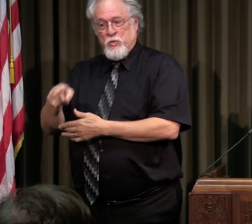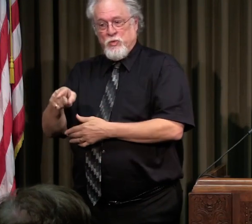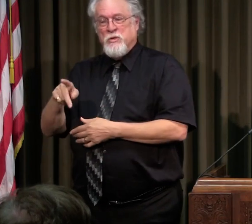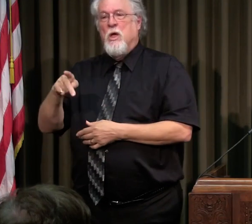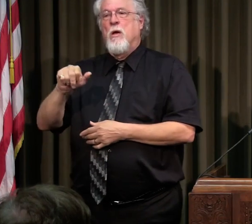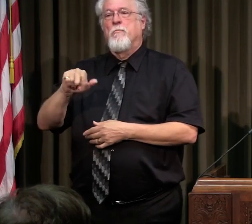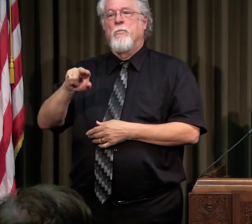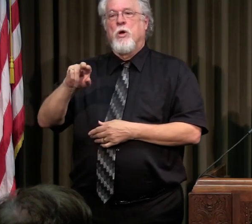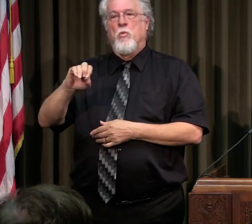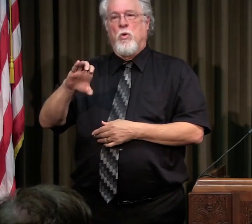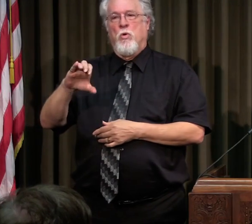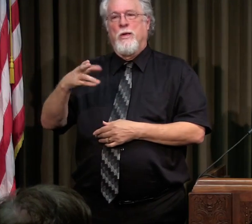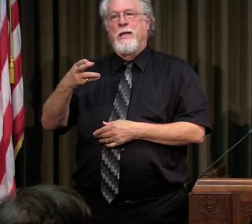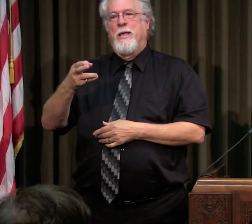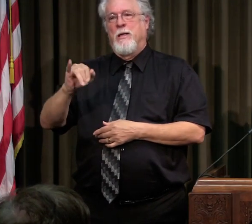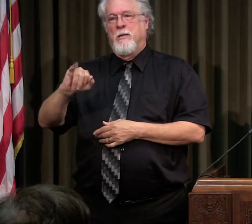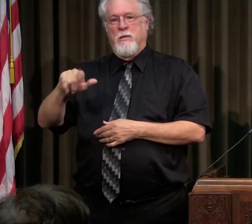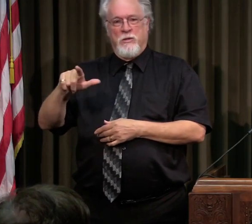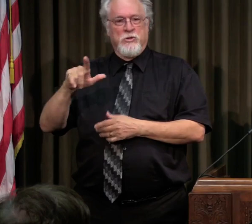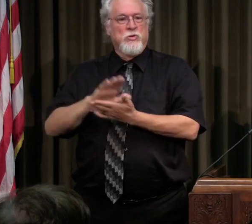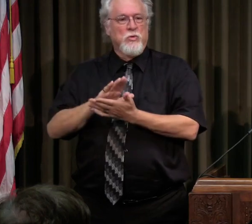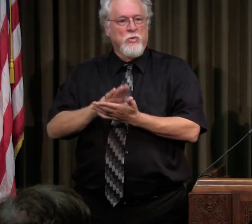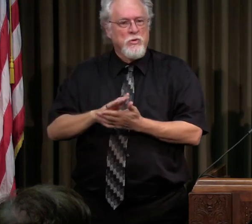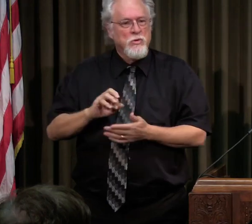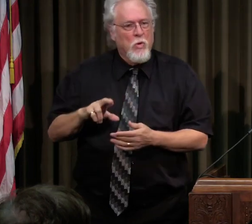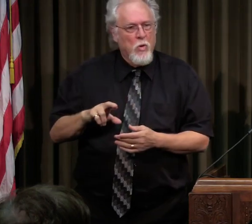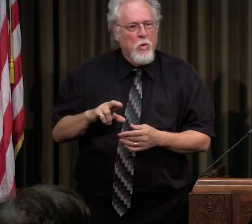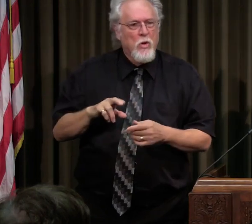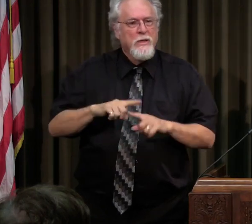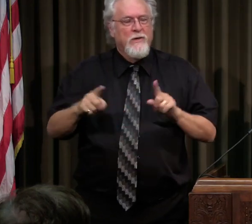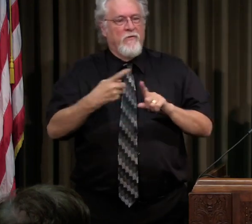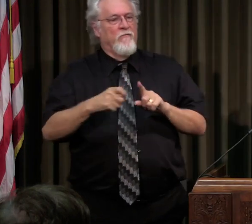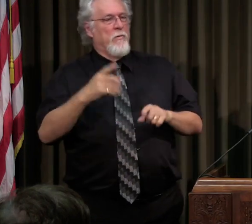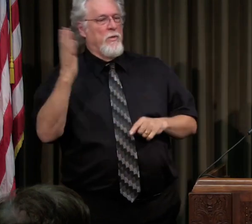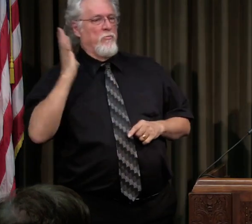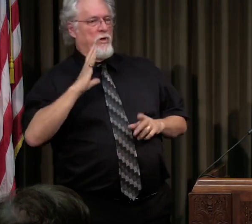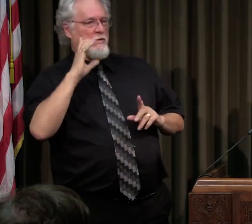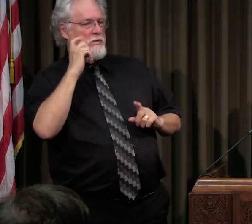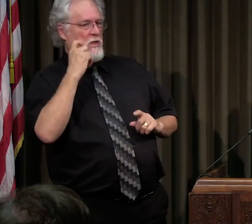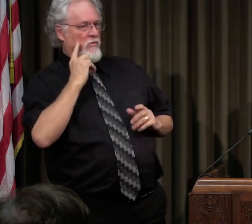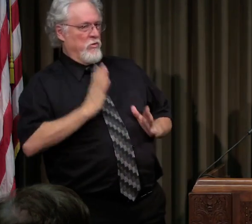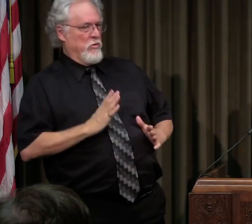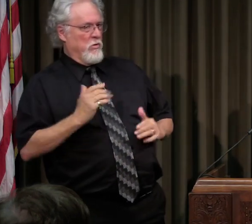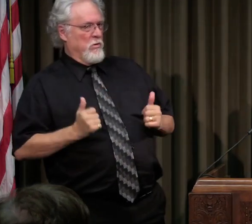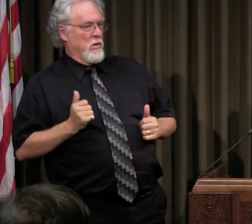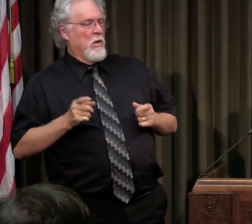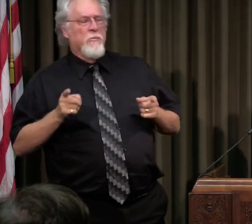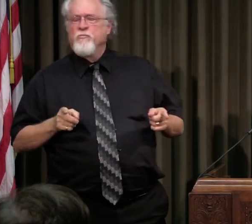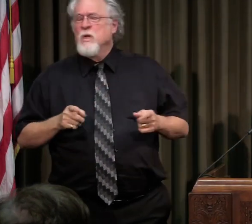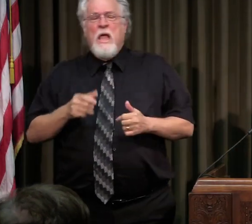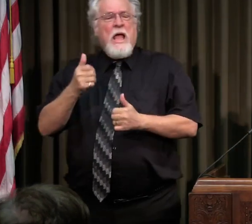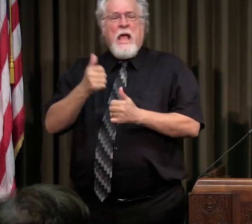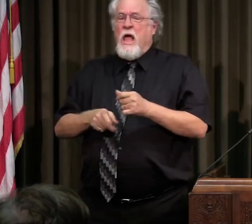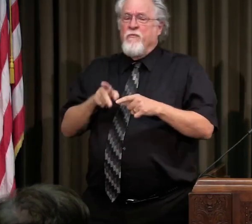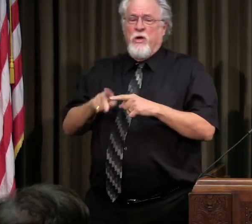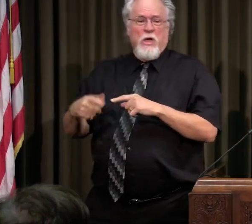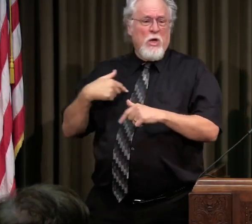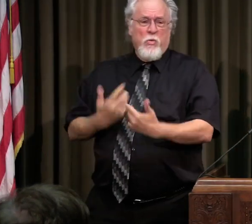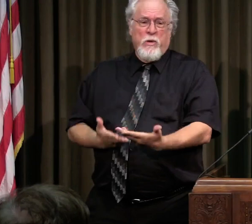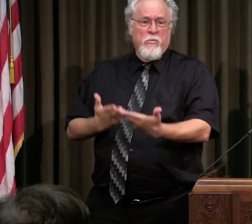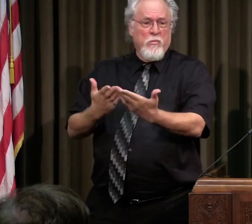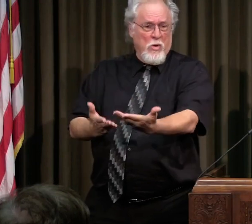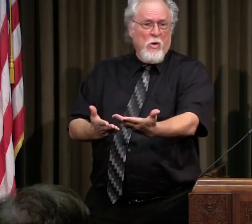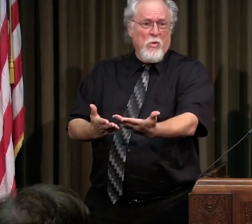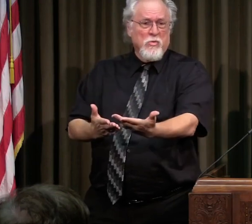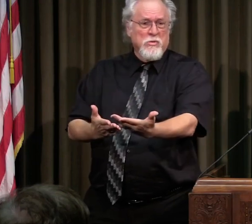way to distinguish yourself from the previous cut? No, every cut we have proposed is a